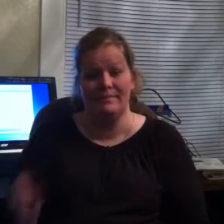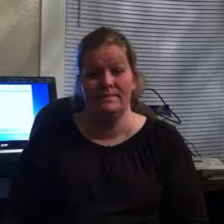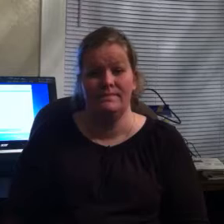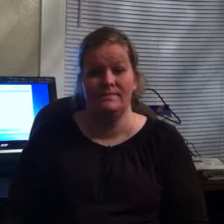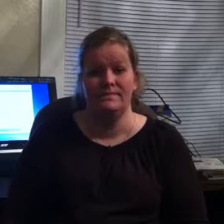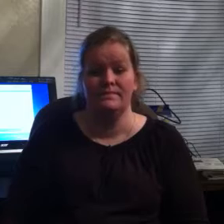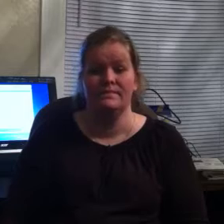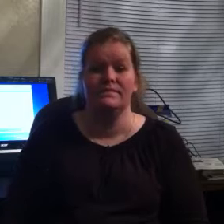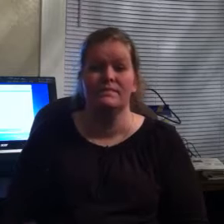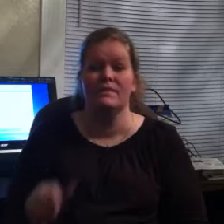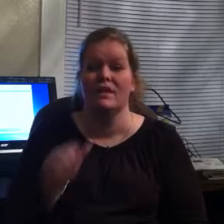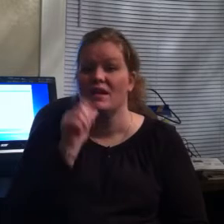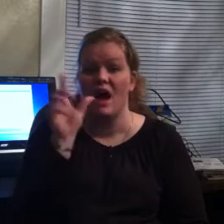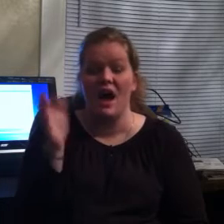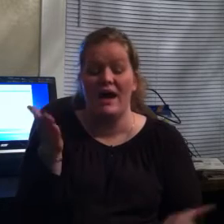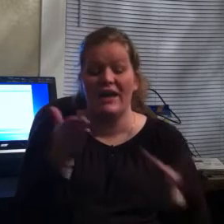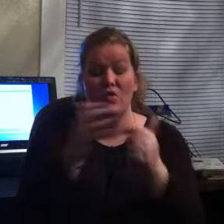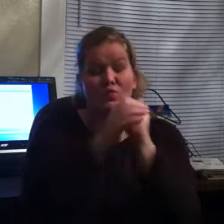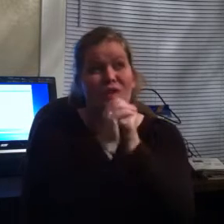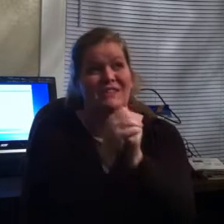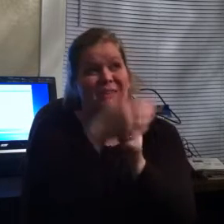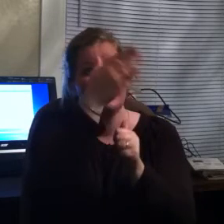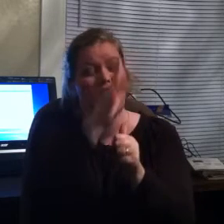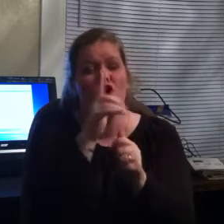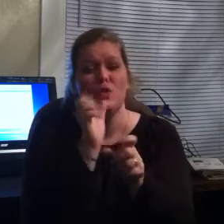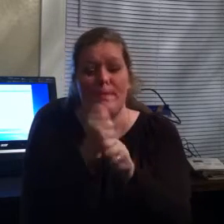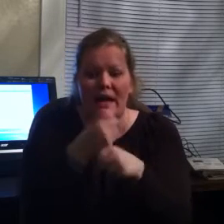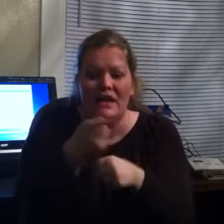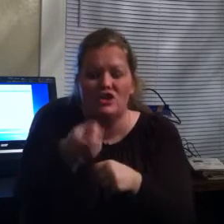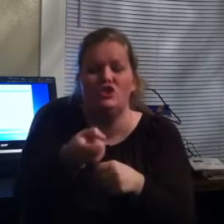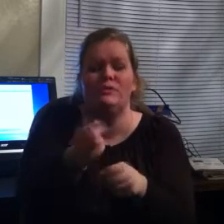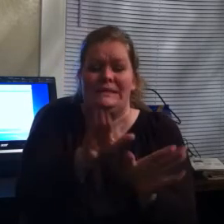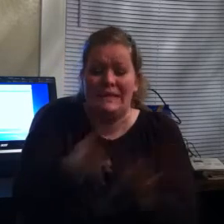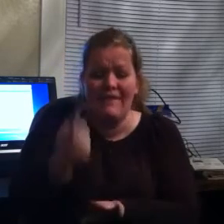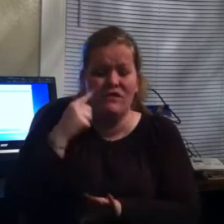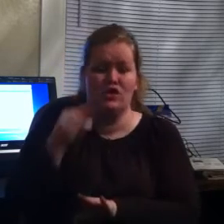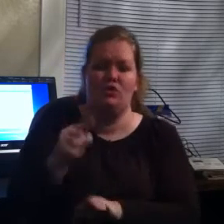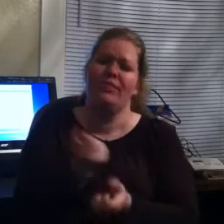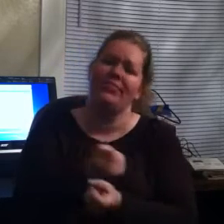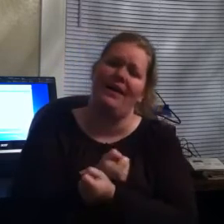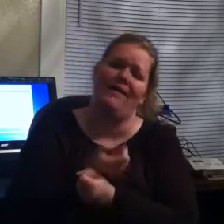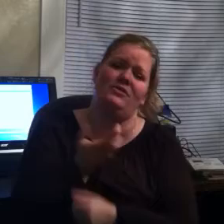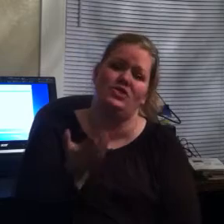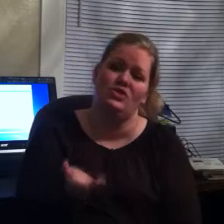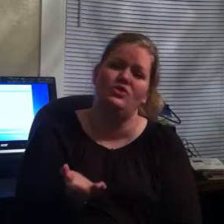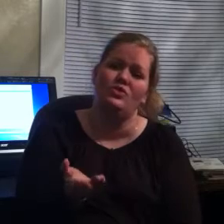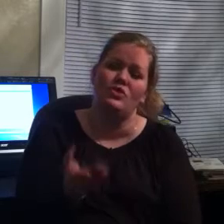Not here to worship the God who created you, who died for you, who loves you, who sustains us.